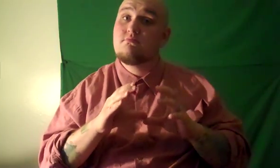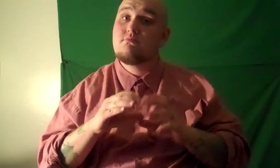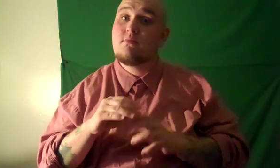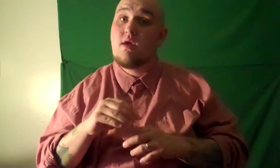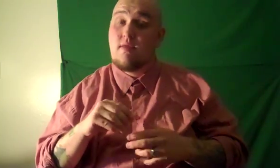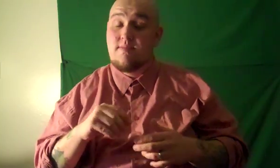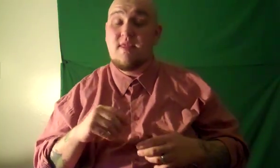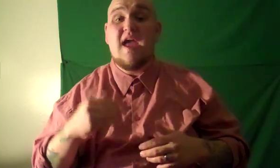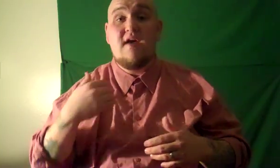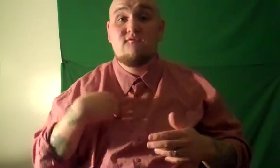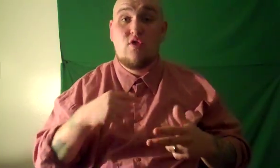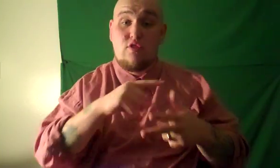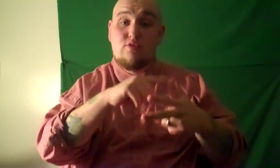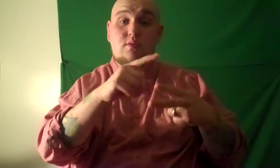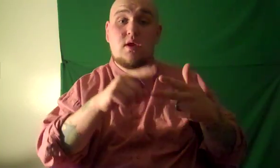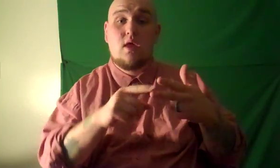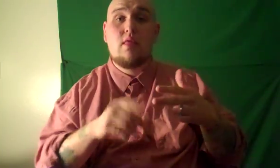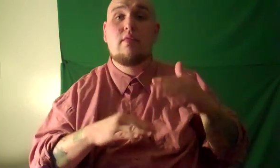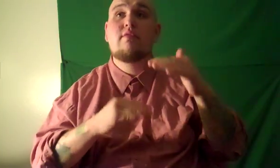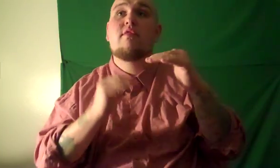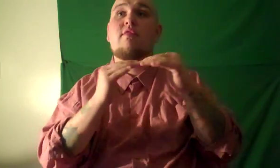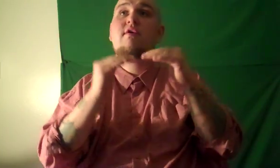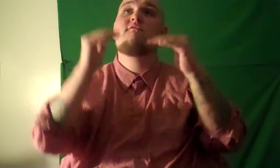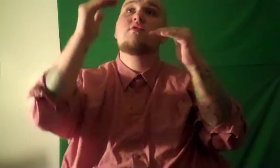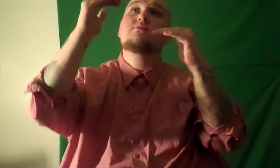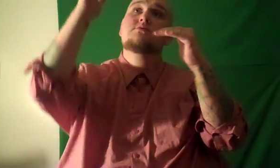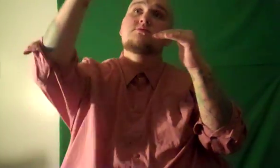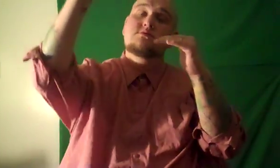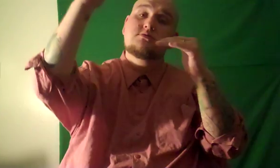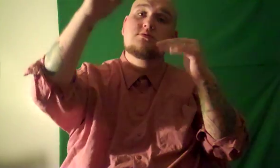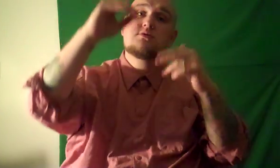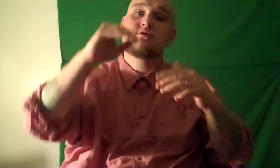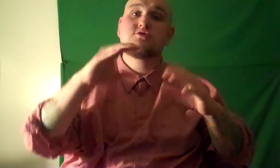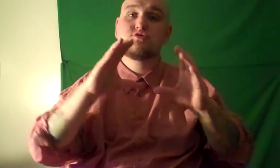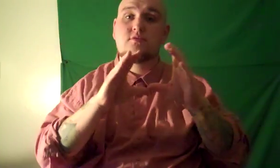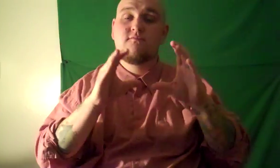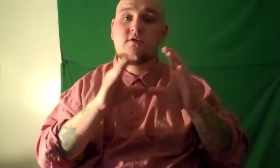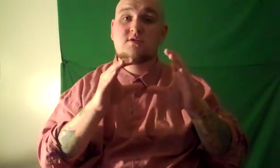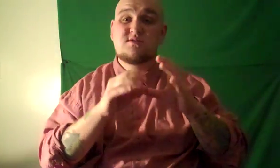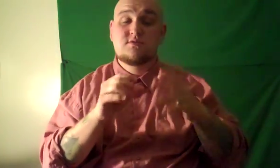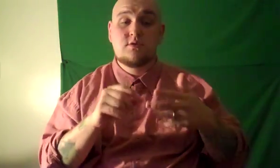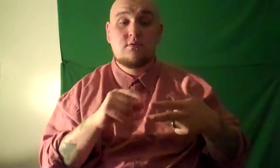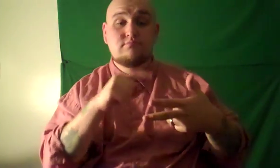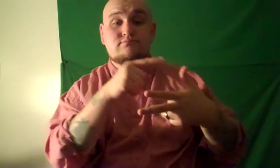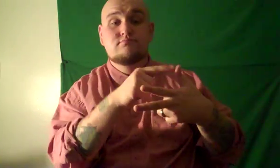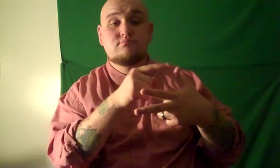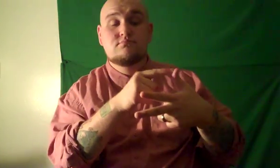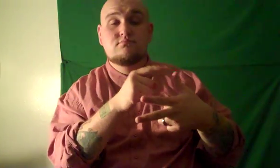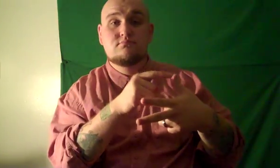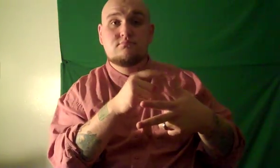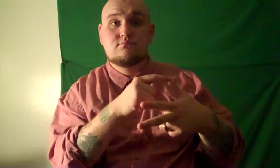levels of certification. The first level, which would probably be considered